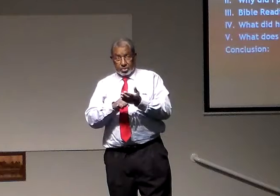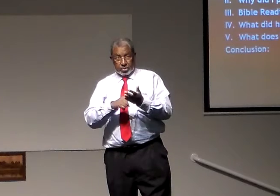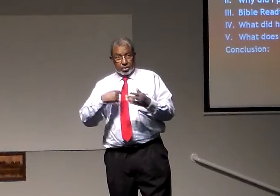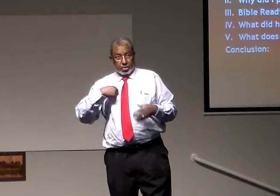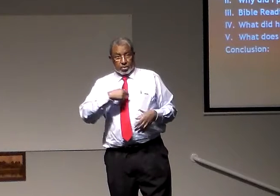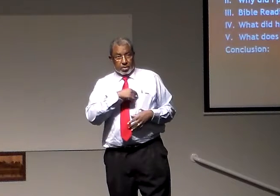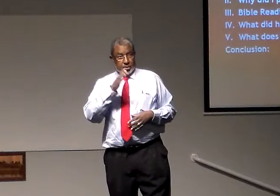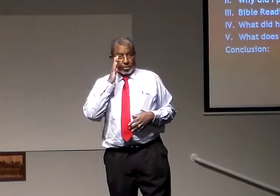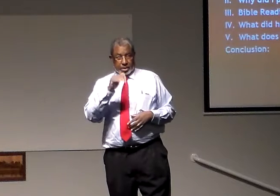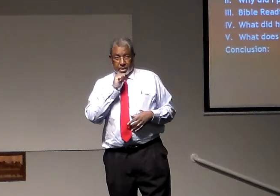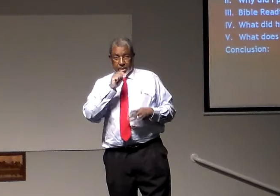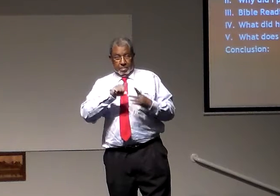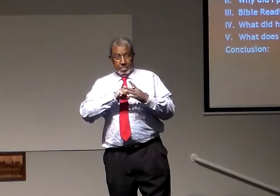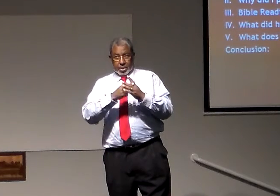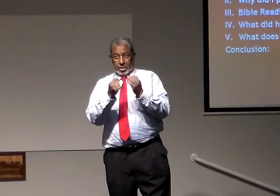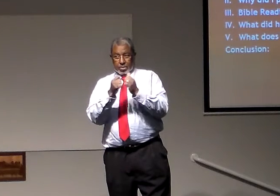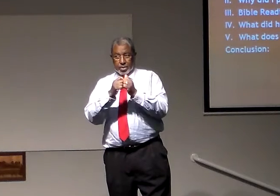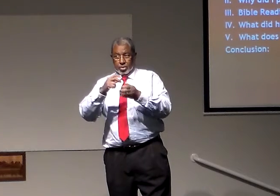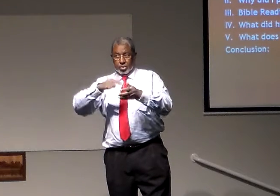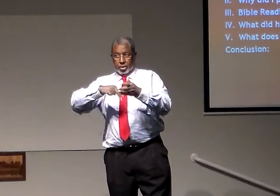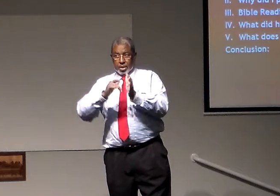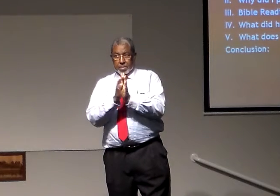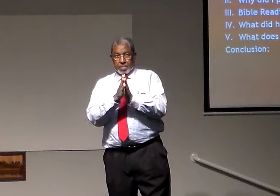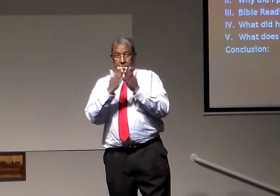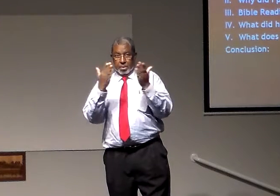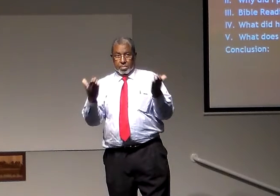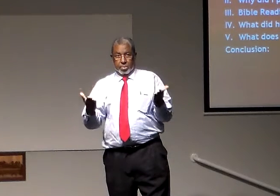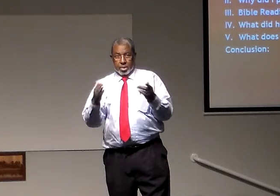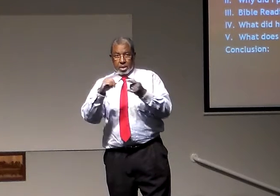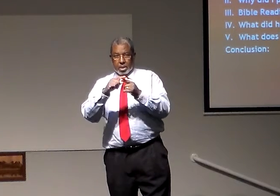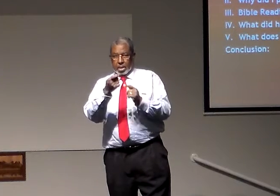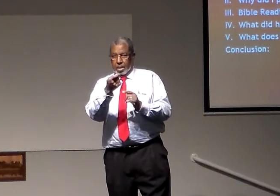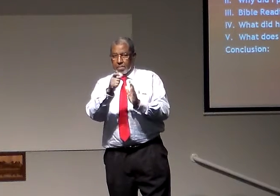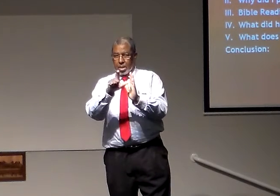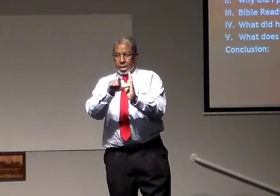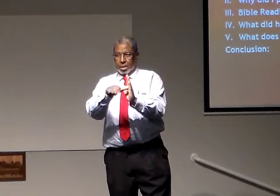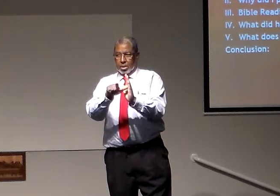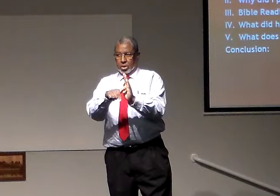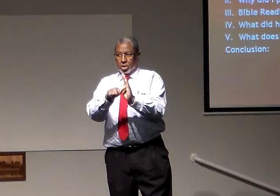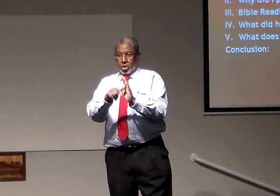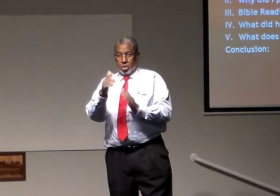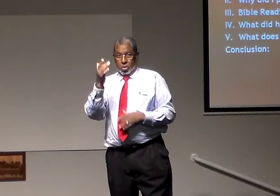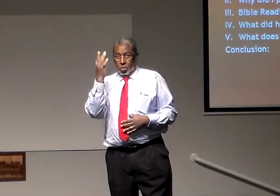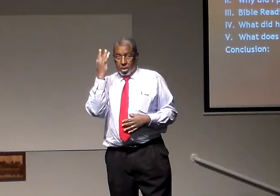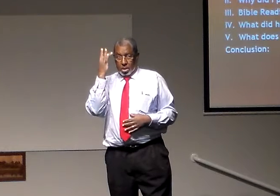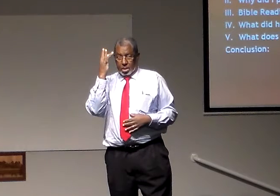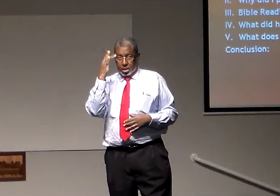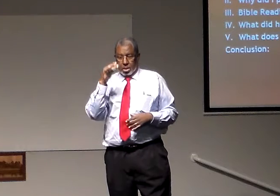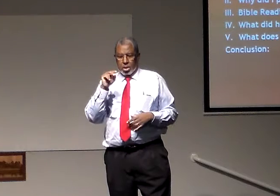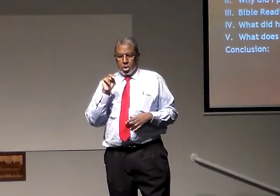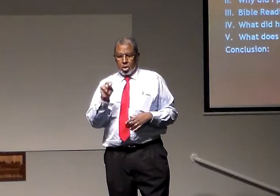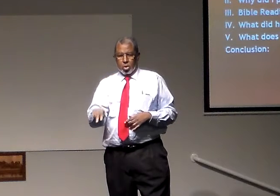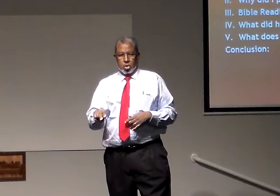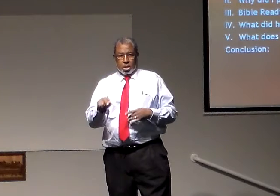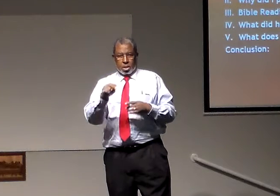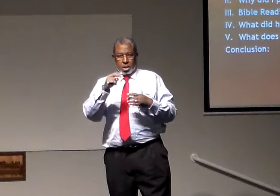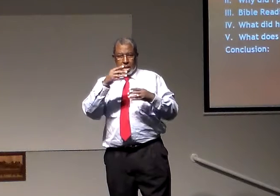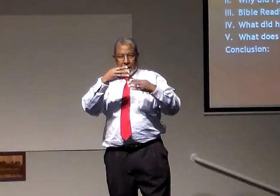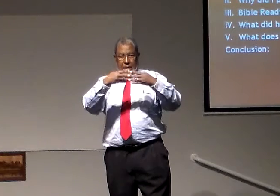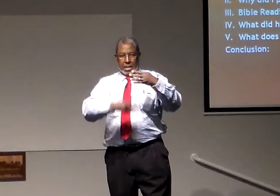now, why did I choose? We'll be reading in the Bible. Why? Because number one,